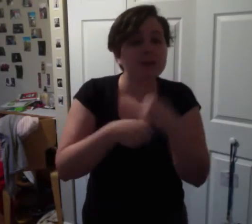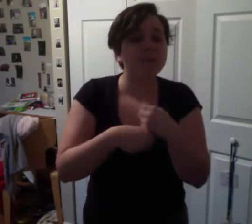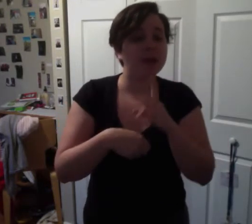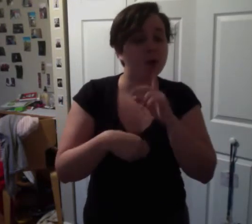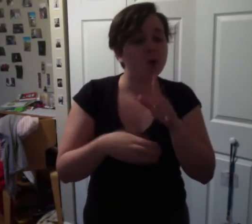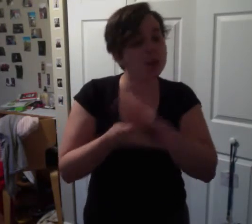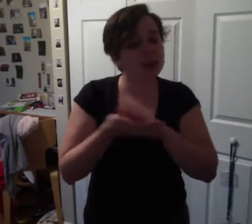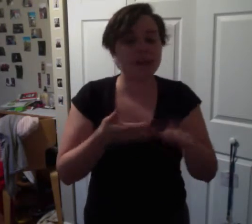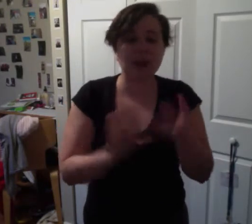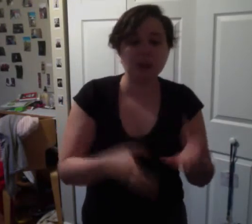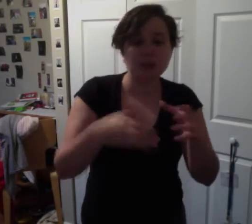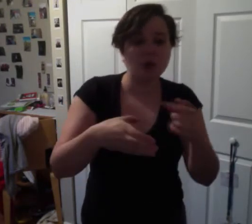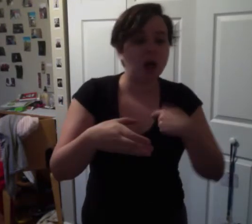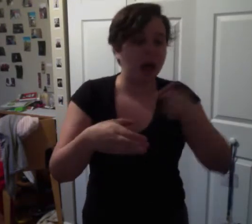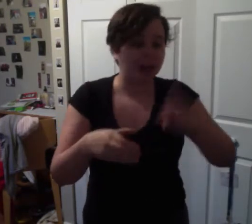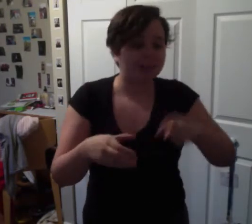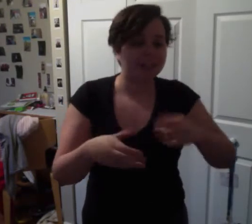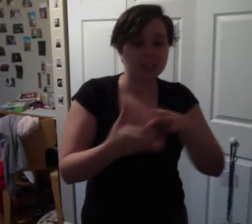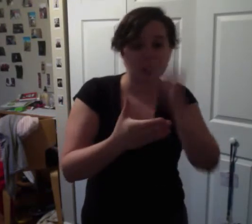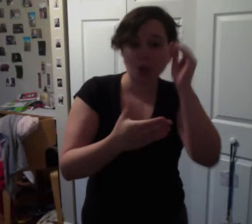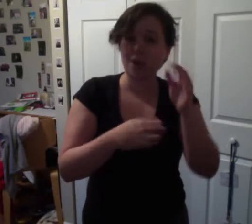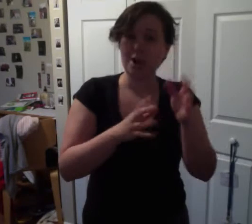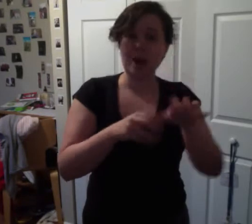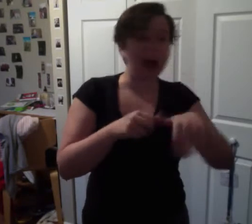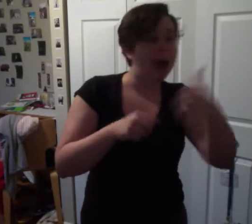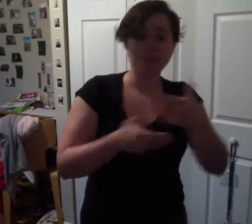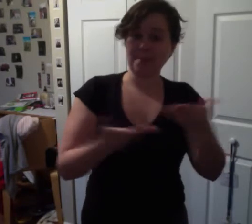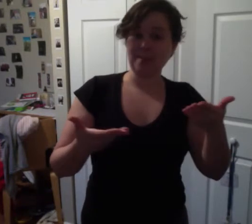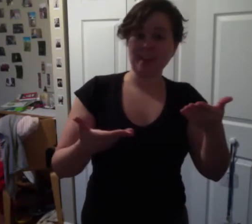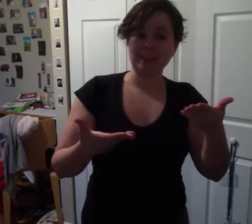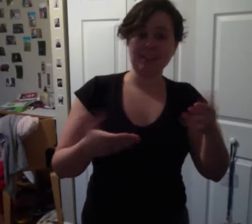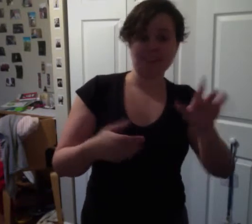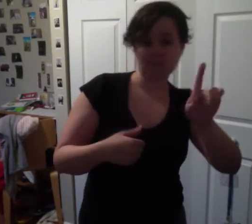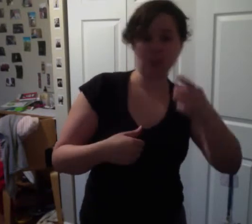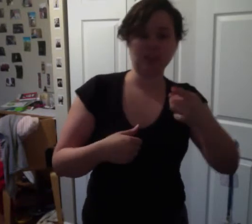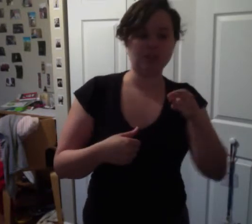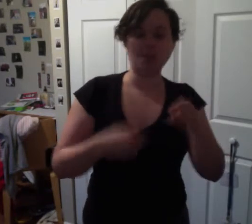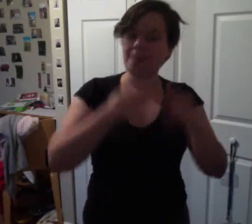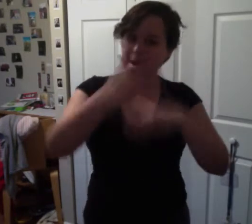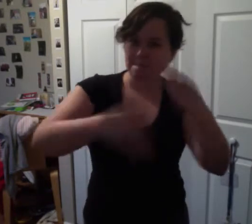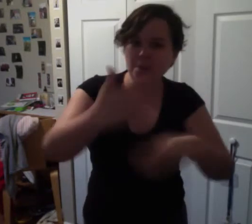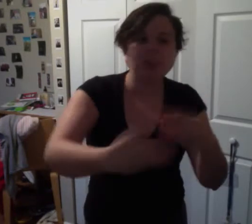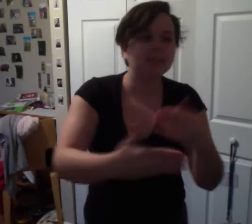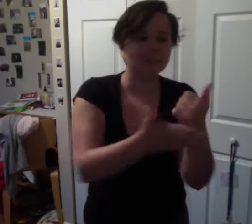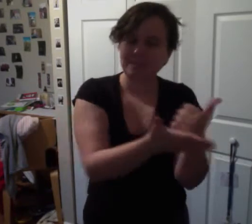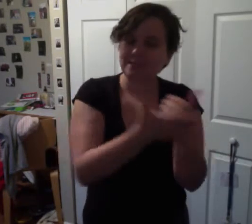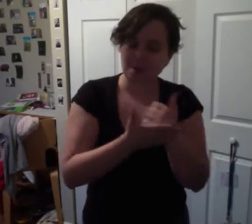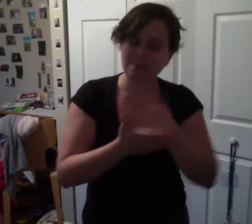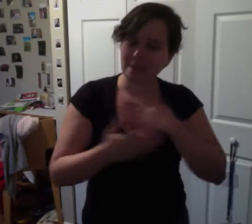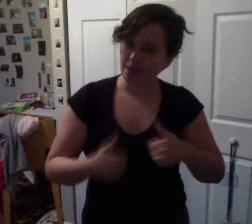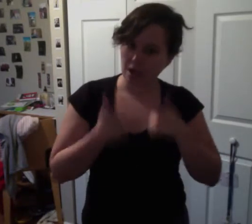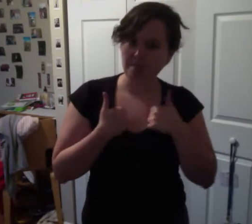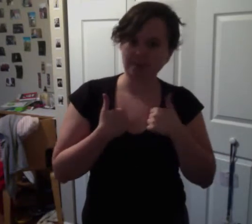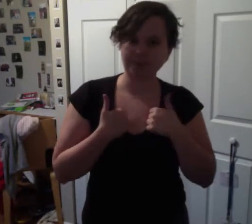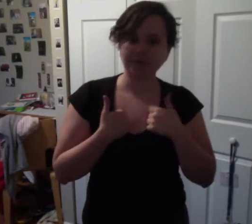learning has been very, very helpful to my life. I feel like as a potter, you also start to learn how to